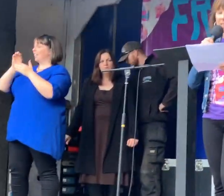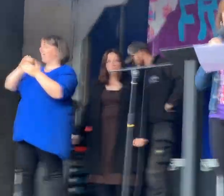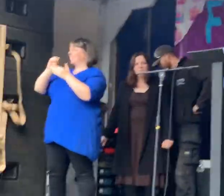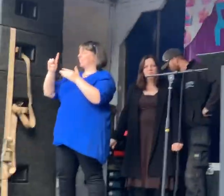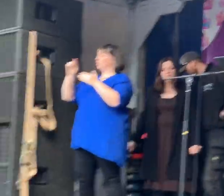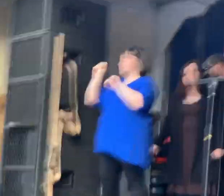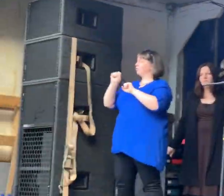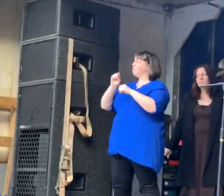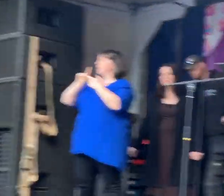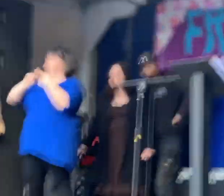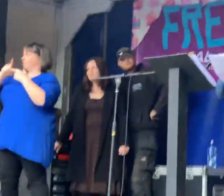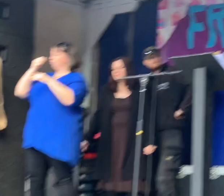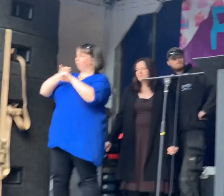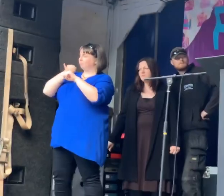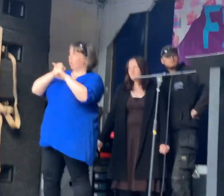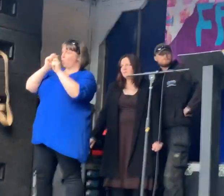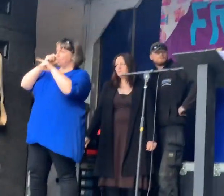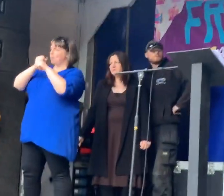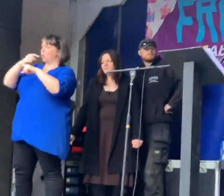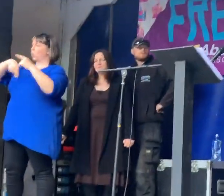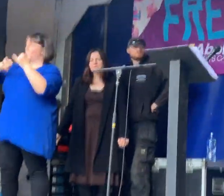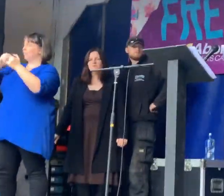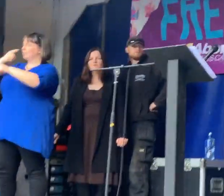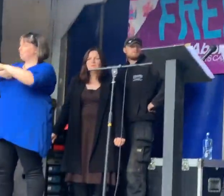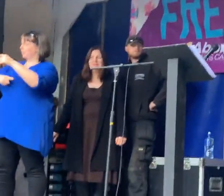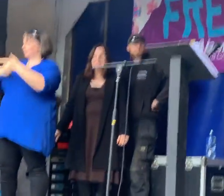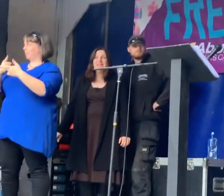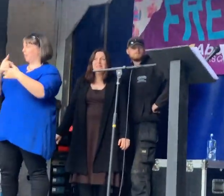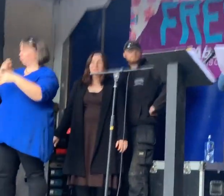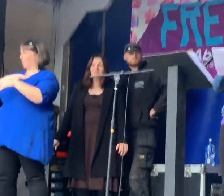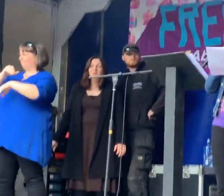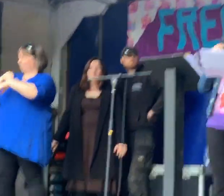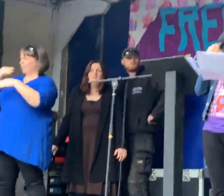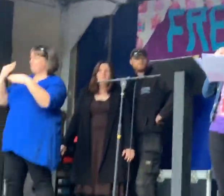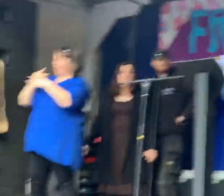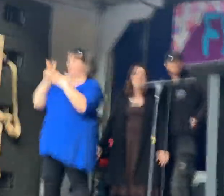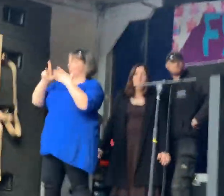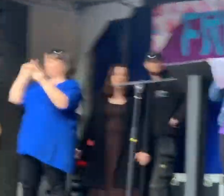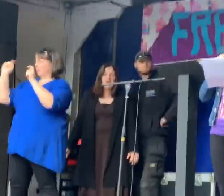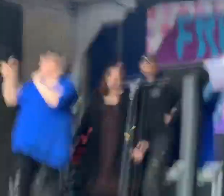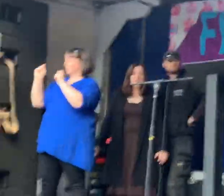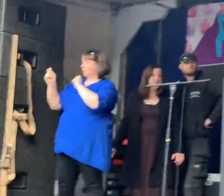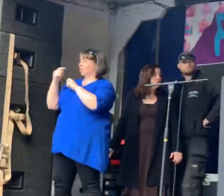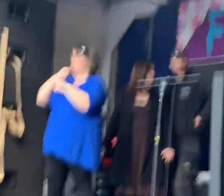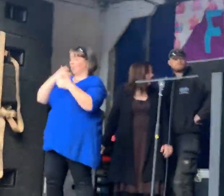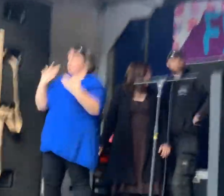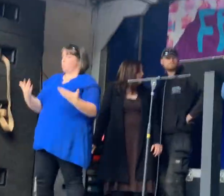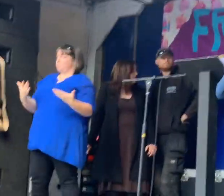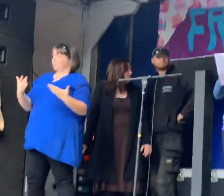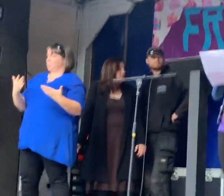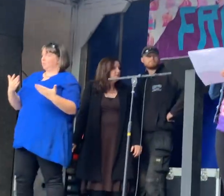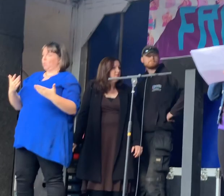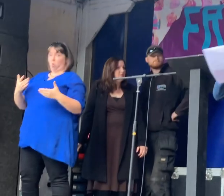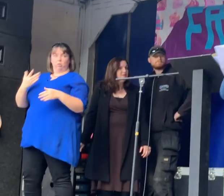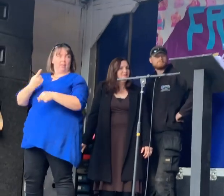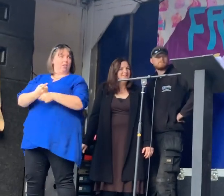Evie has been lobbying and raising awareness about how those with disabilities have been disproportionately affected by the 8th Amendment. She's currently gearing up to